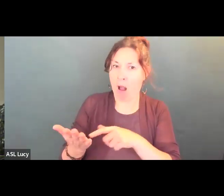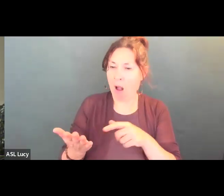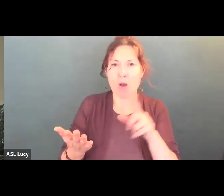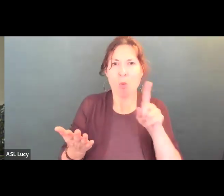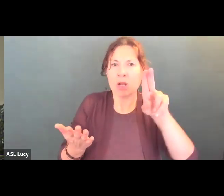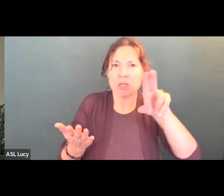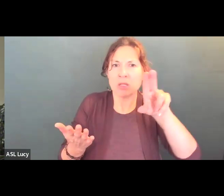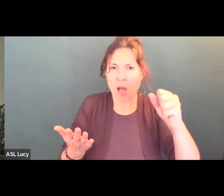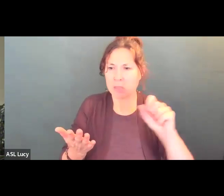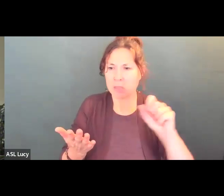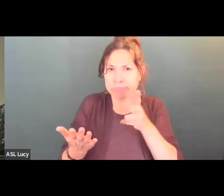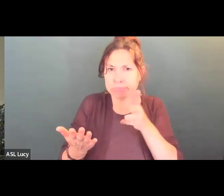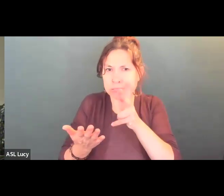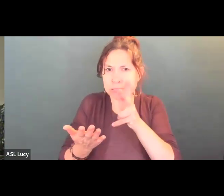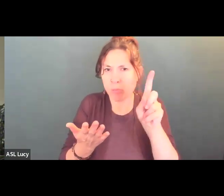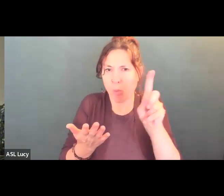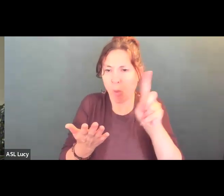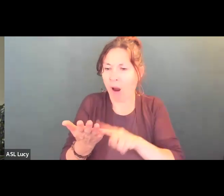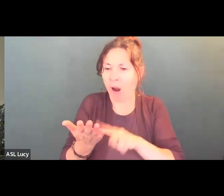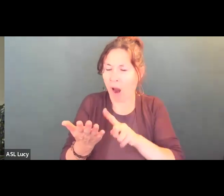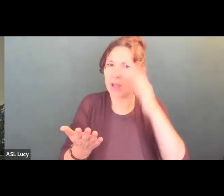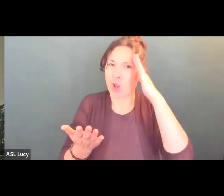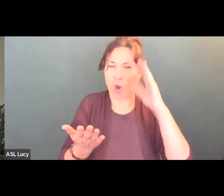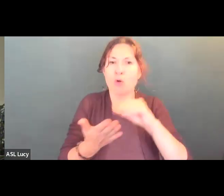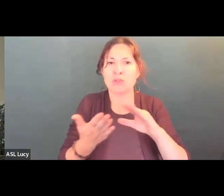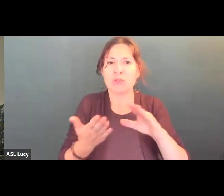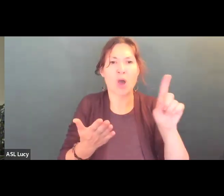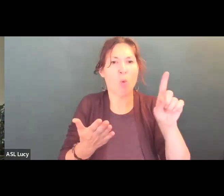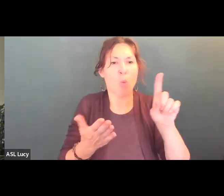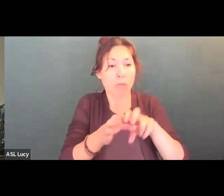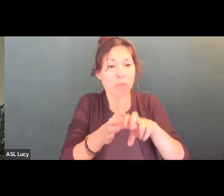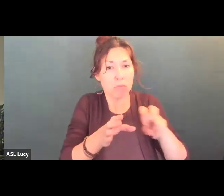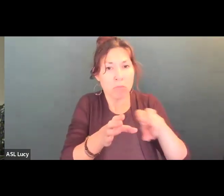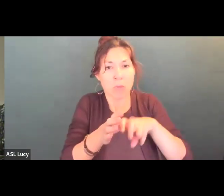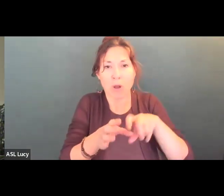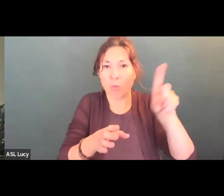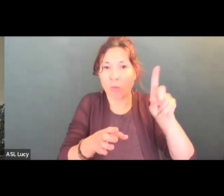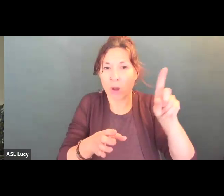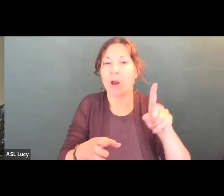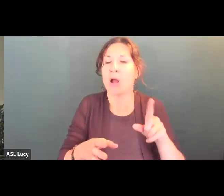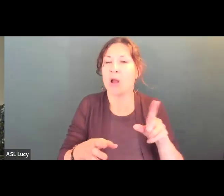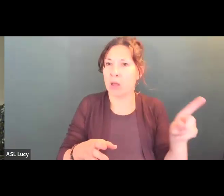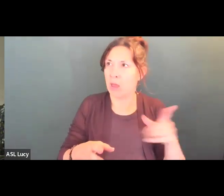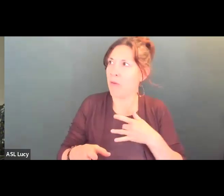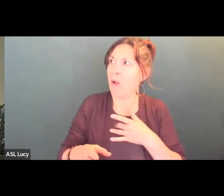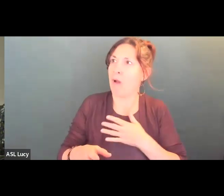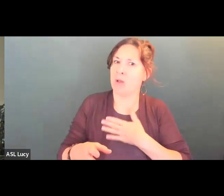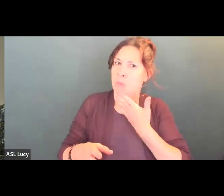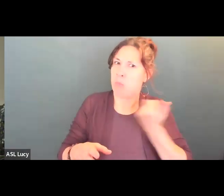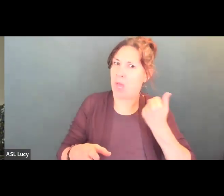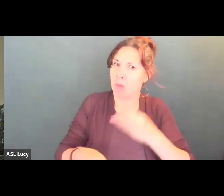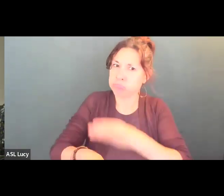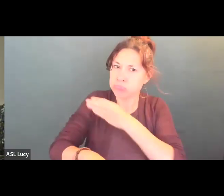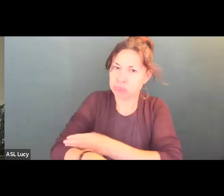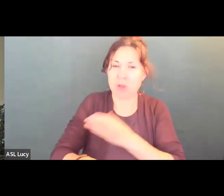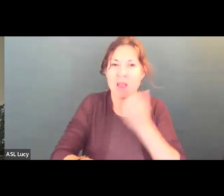gotten on and off the bus. We're encouraged by the day-over-day improvements that we've seen already.